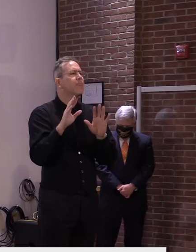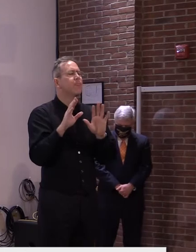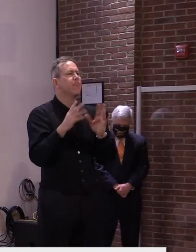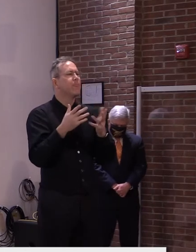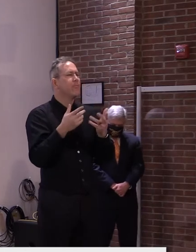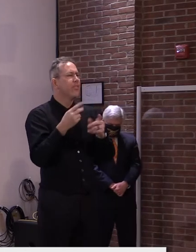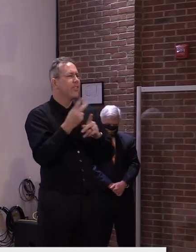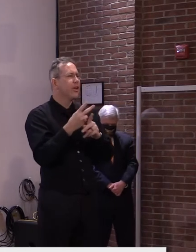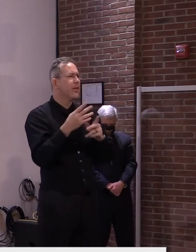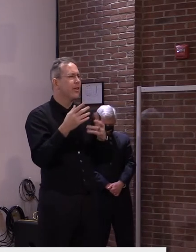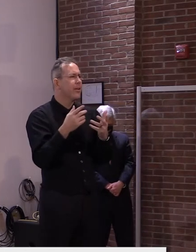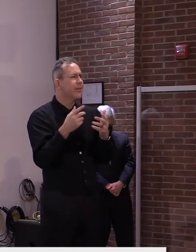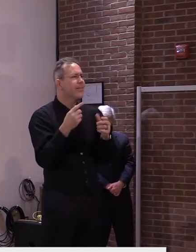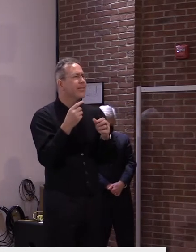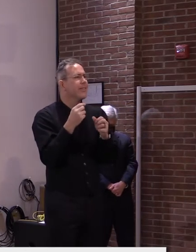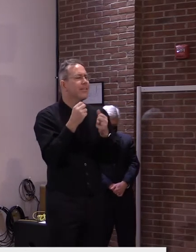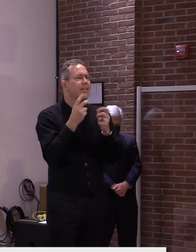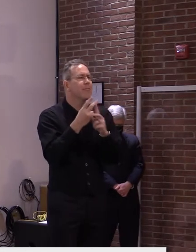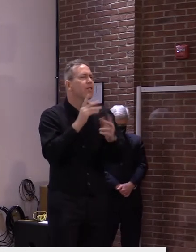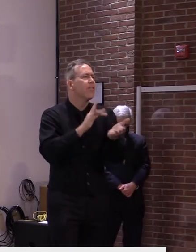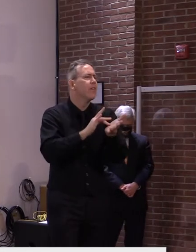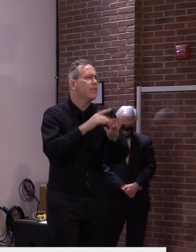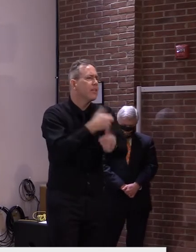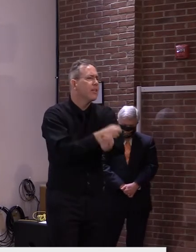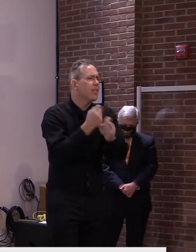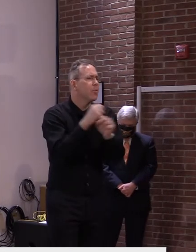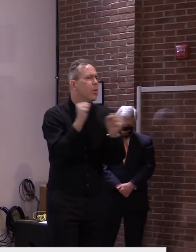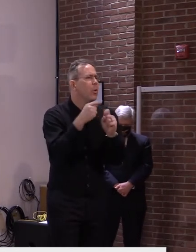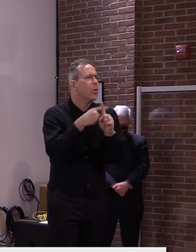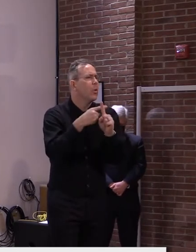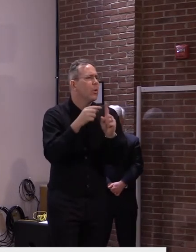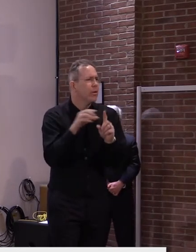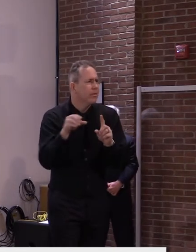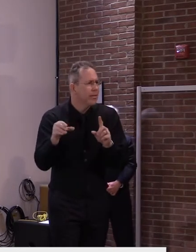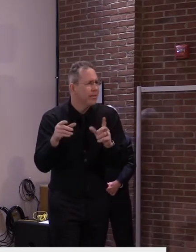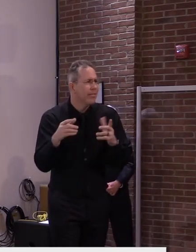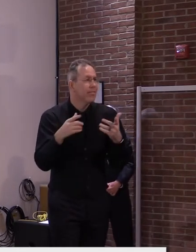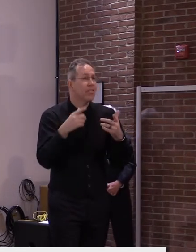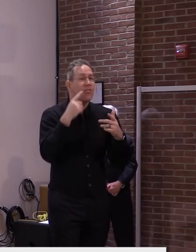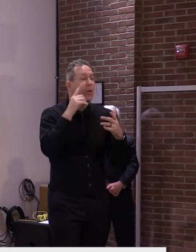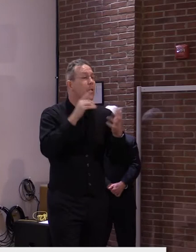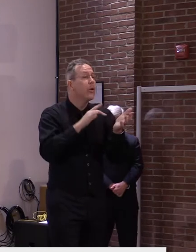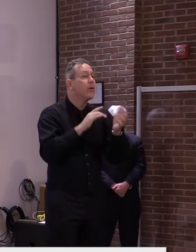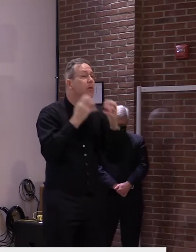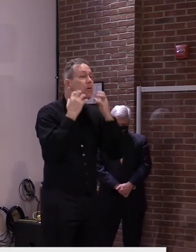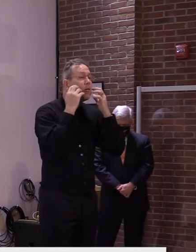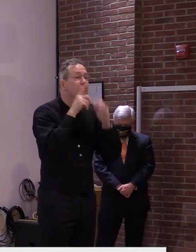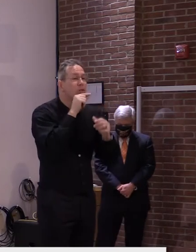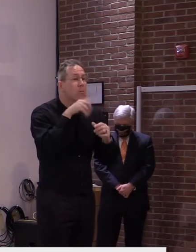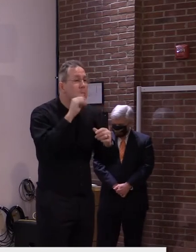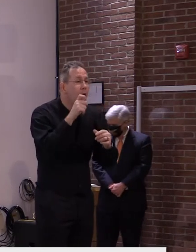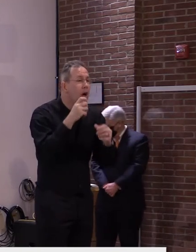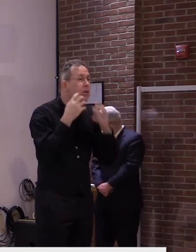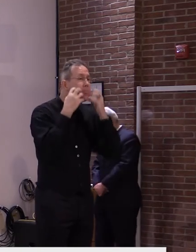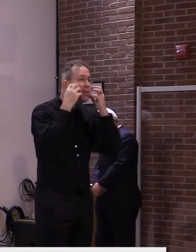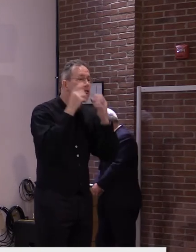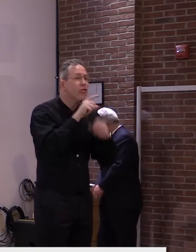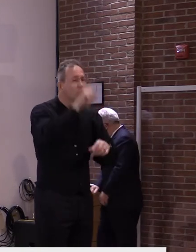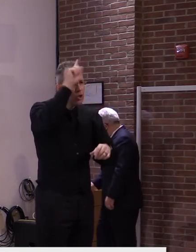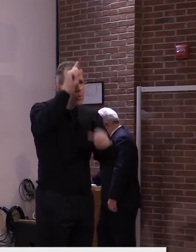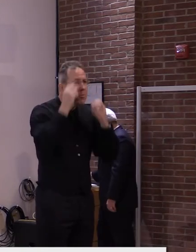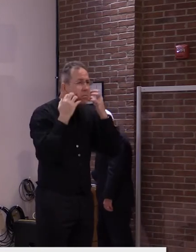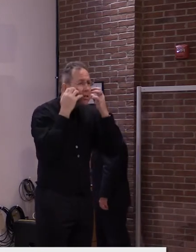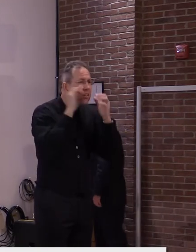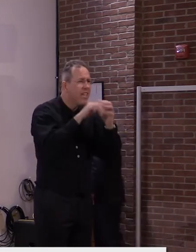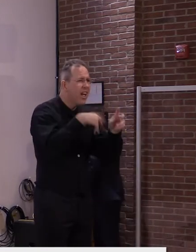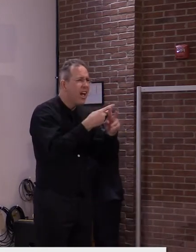because that may have happened to them, because this is part of what happens. And this is why we have sensor equipment. This is